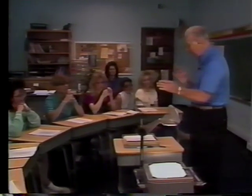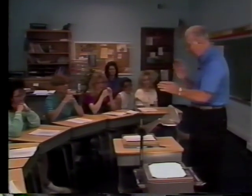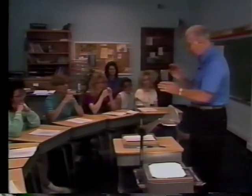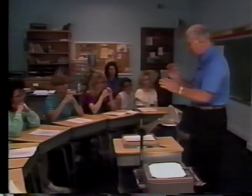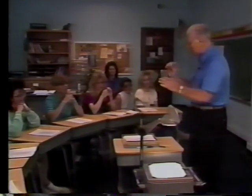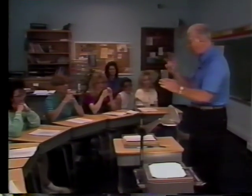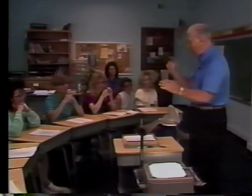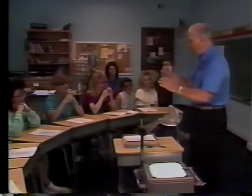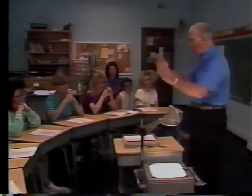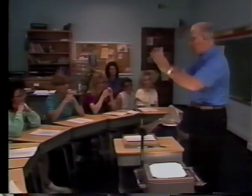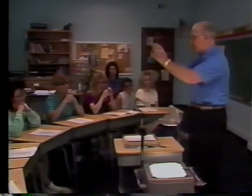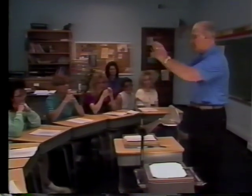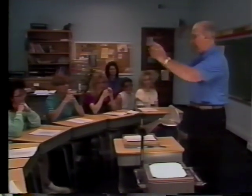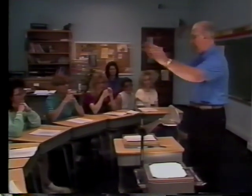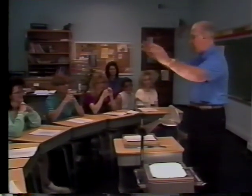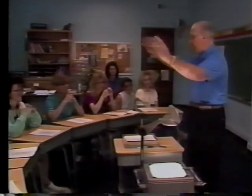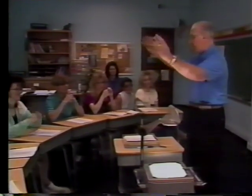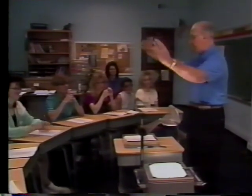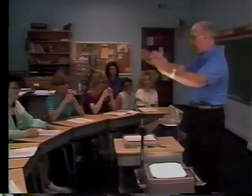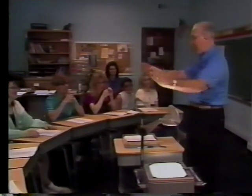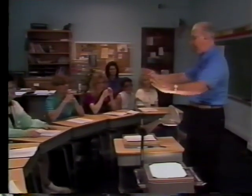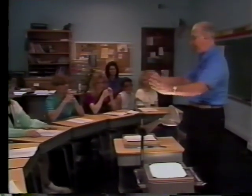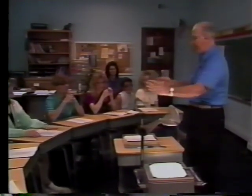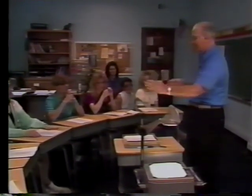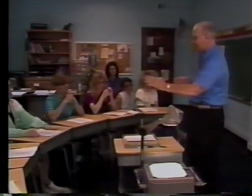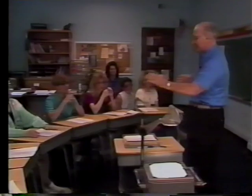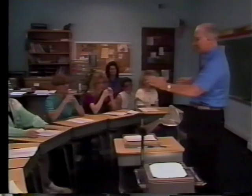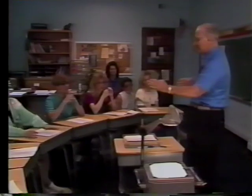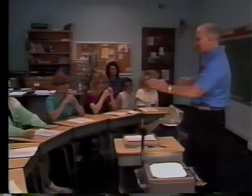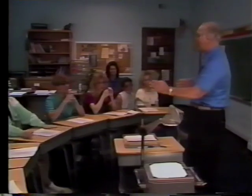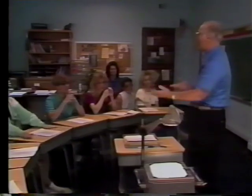At its own stable door.